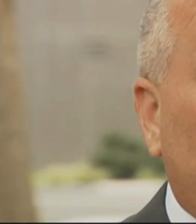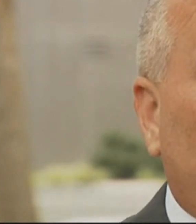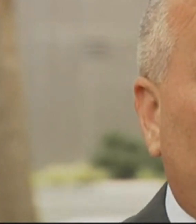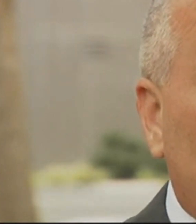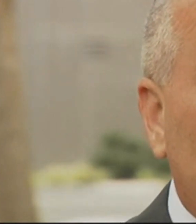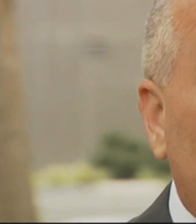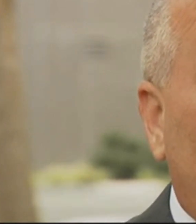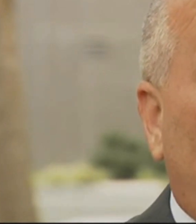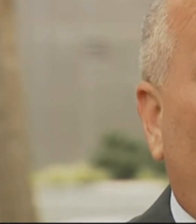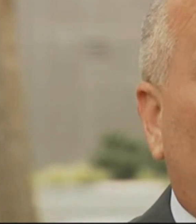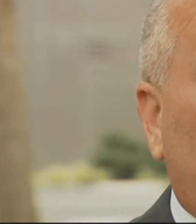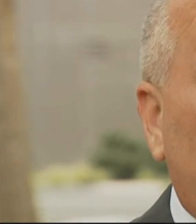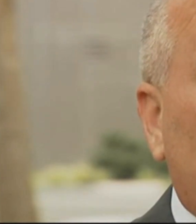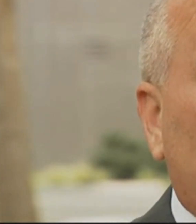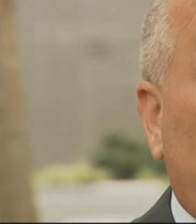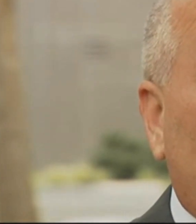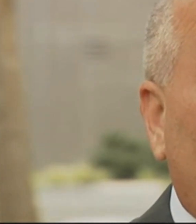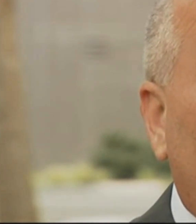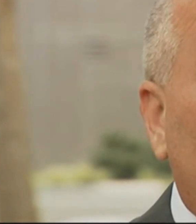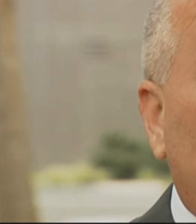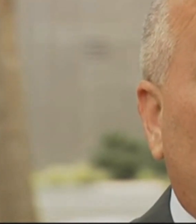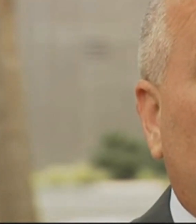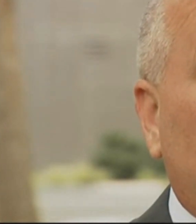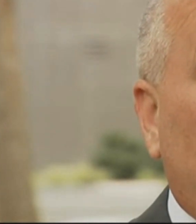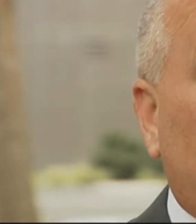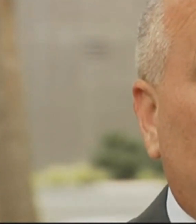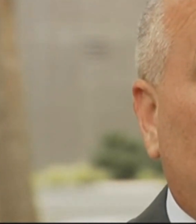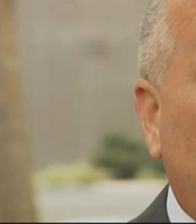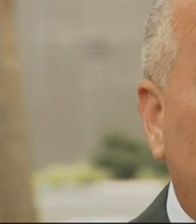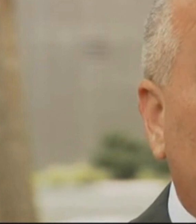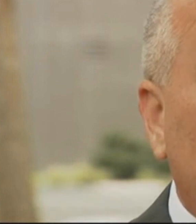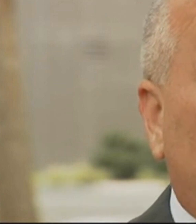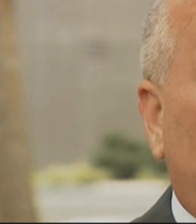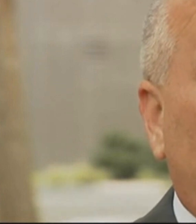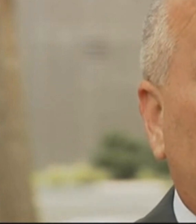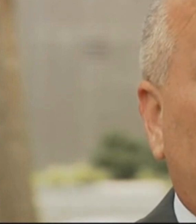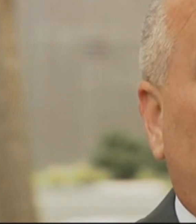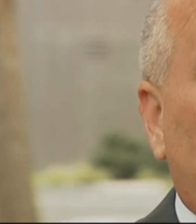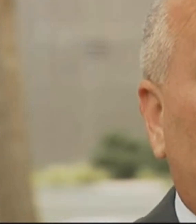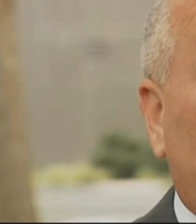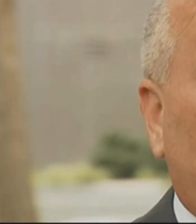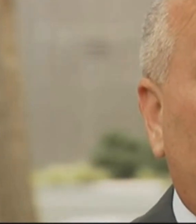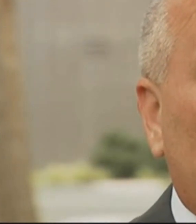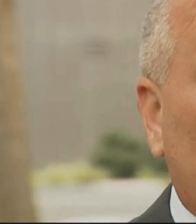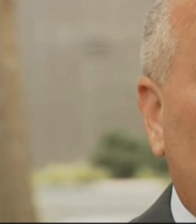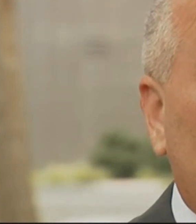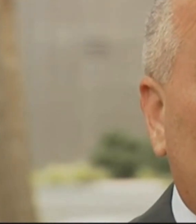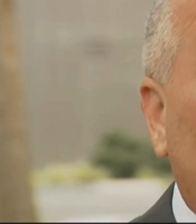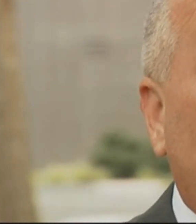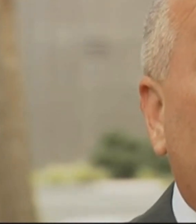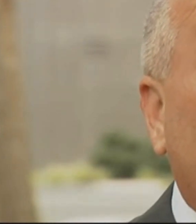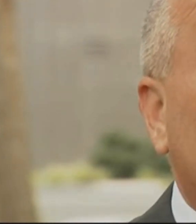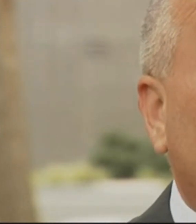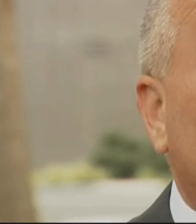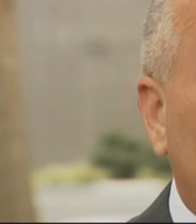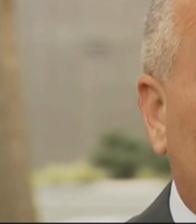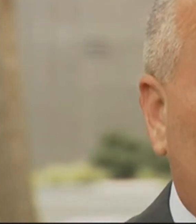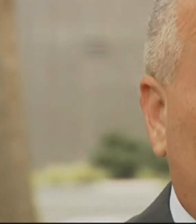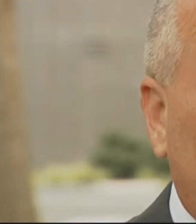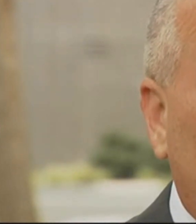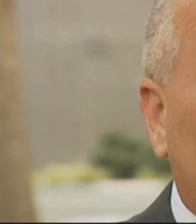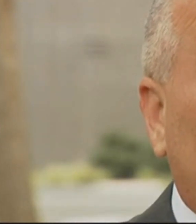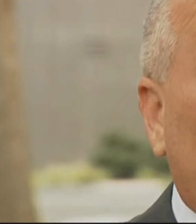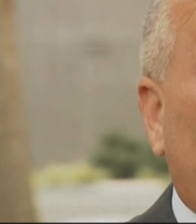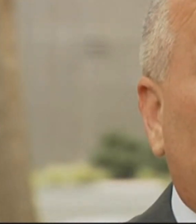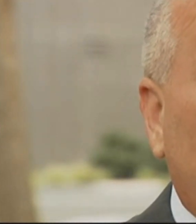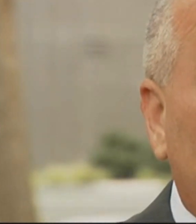a responsibility for their actions. I want people to download the app and the plan, the strategy, and make